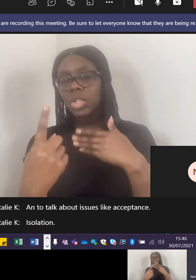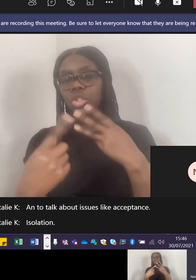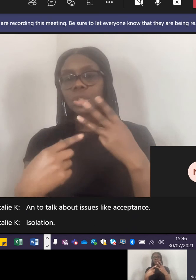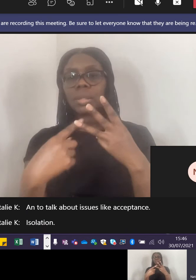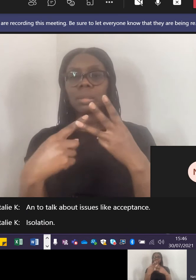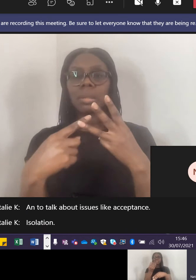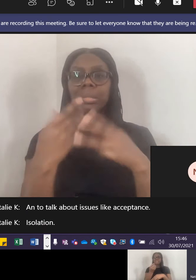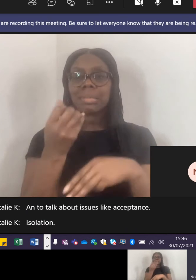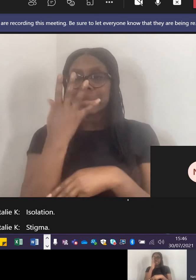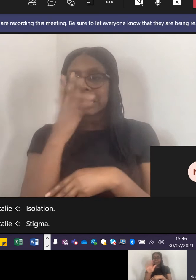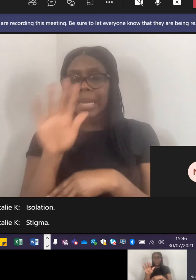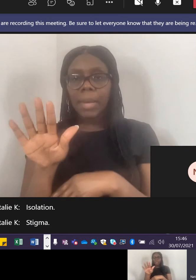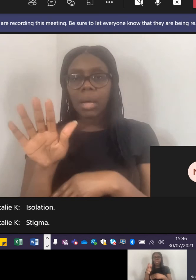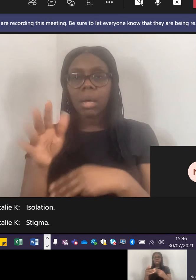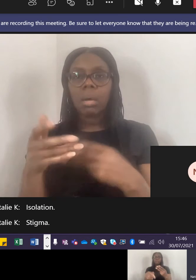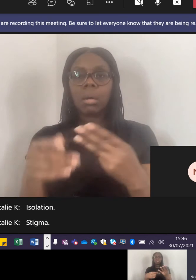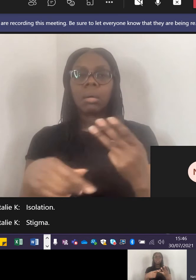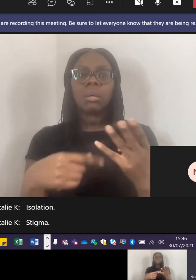stigma,